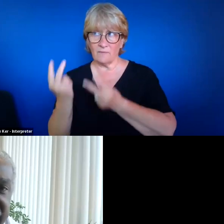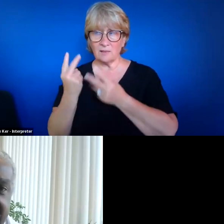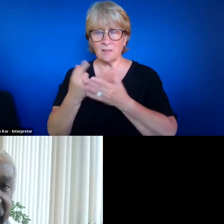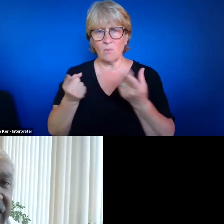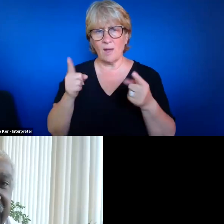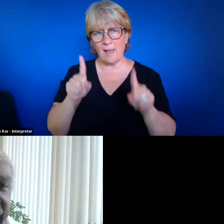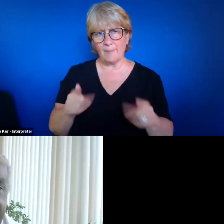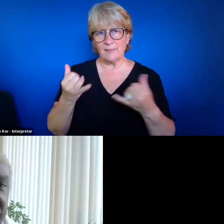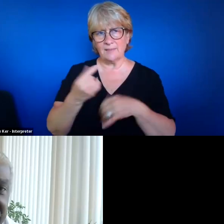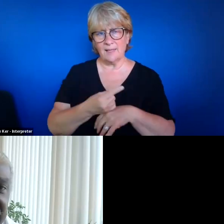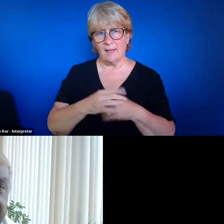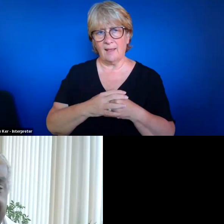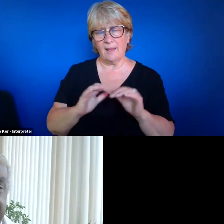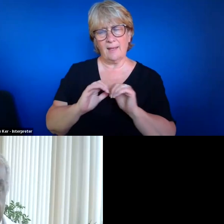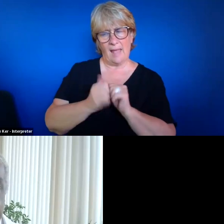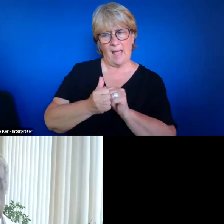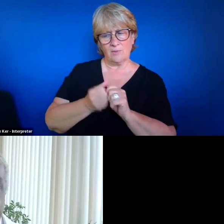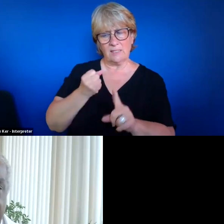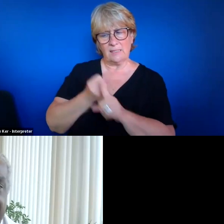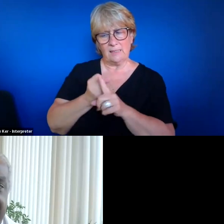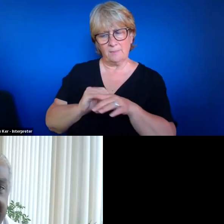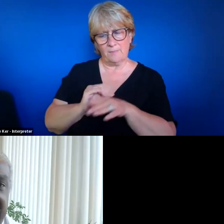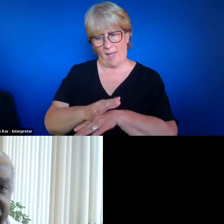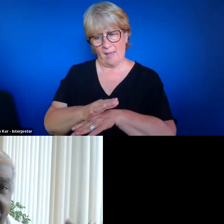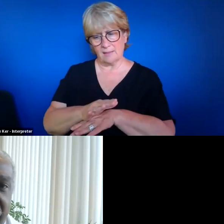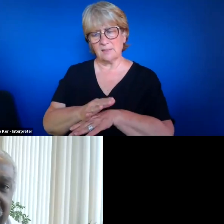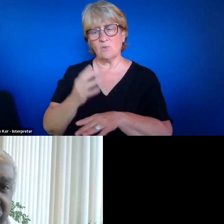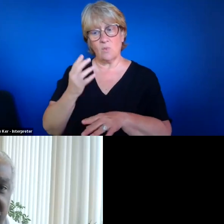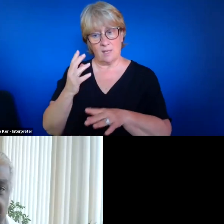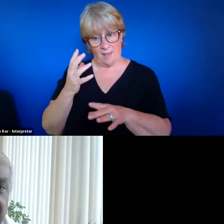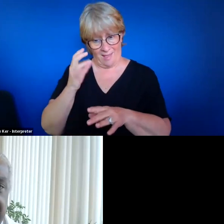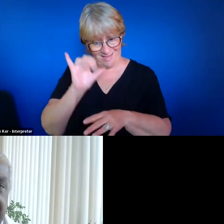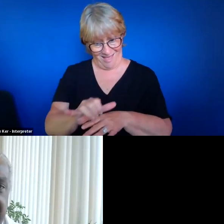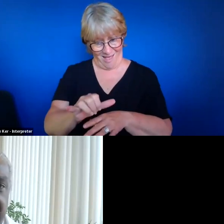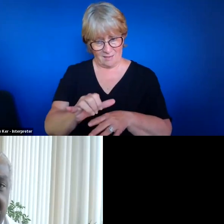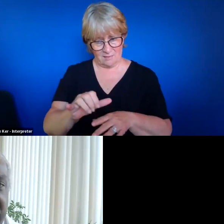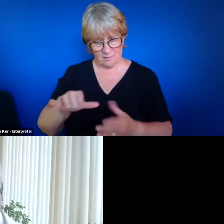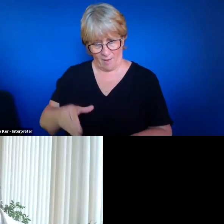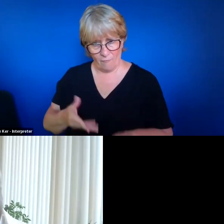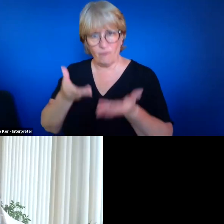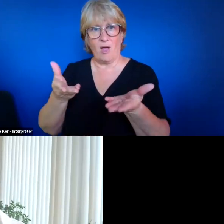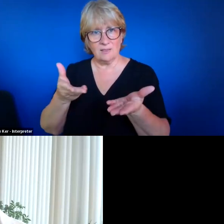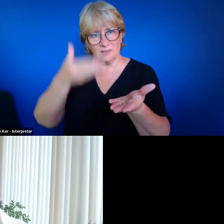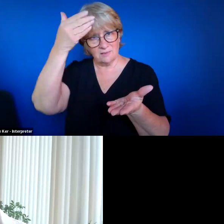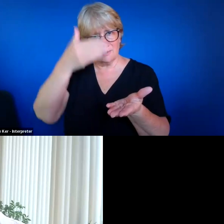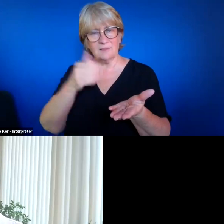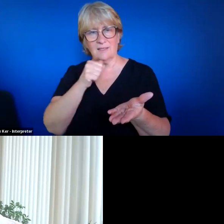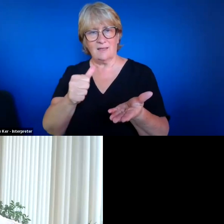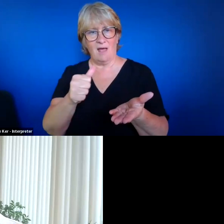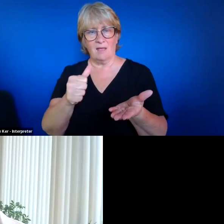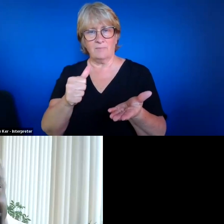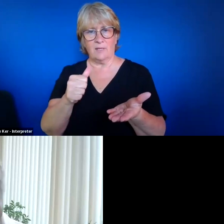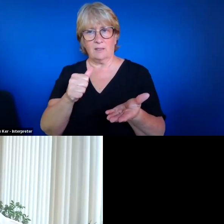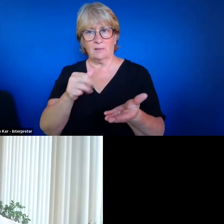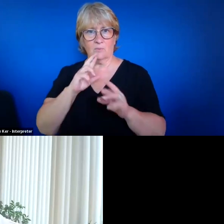happened today and how did it impact people, so that we can get that out front rather than having to be reactive